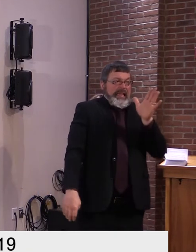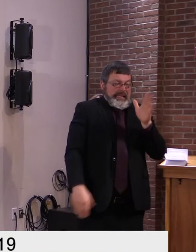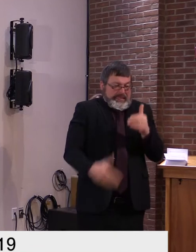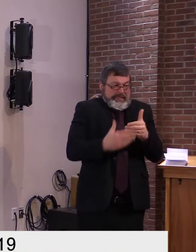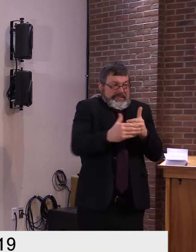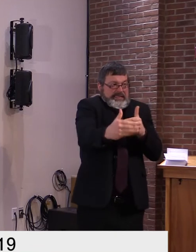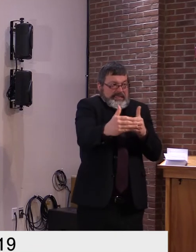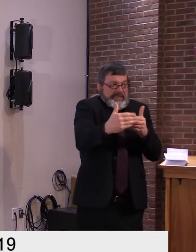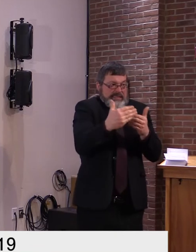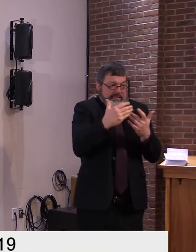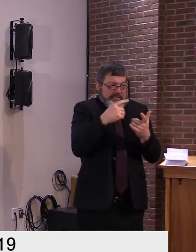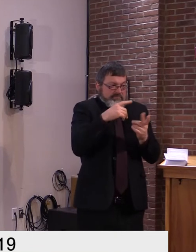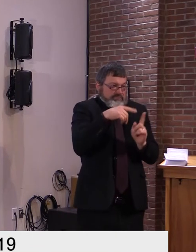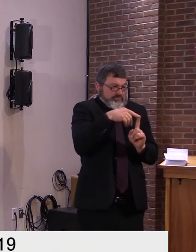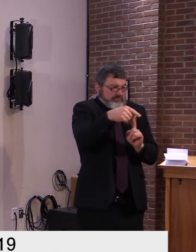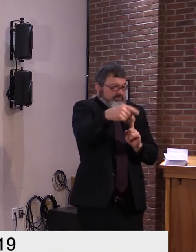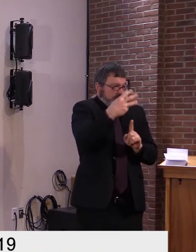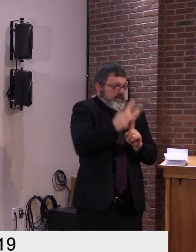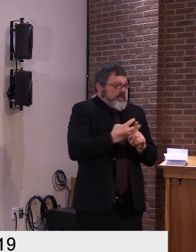All right, great. Thank you very much.